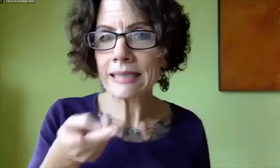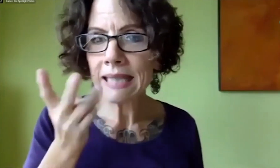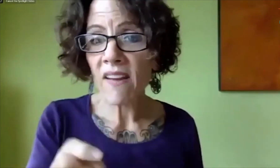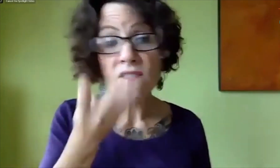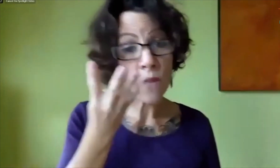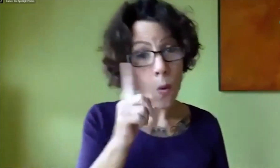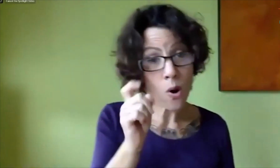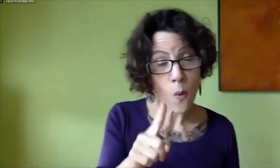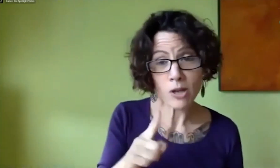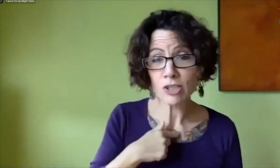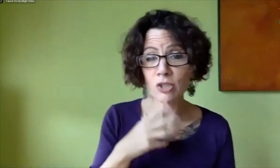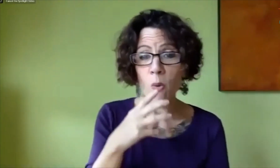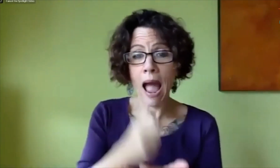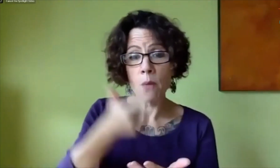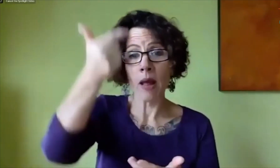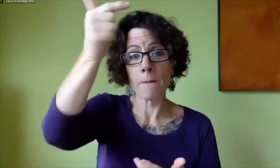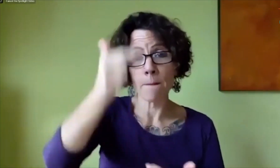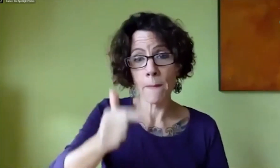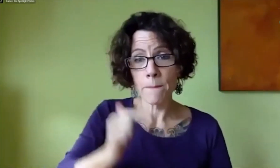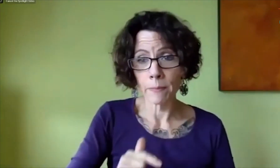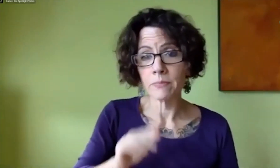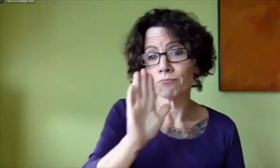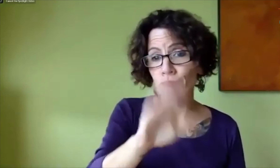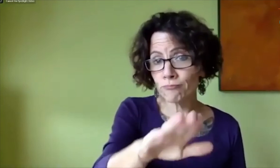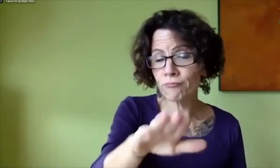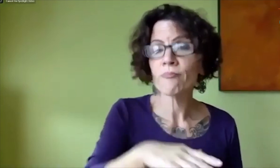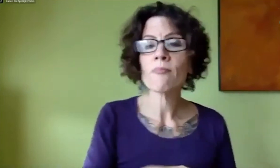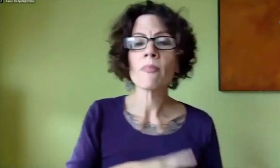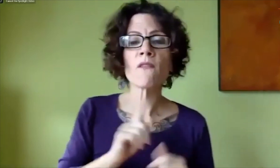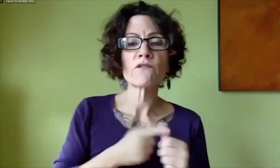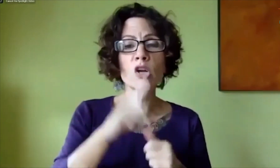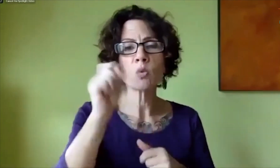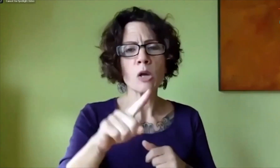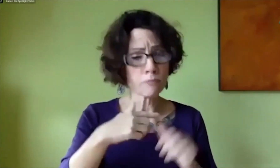Now I'm going to stop sharing my screen and I'm going to look at the questions.